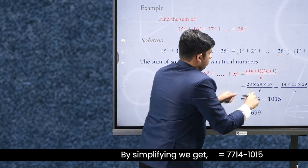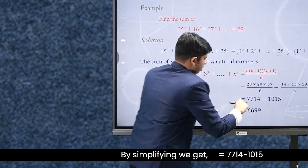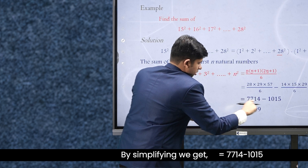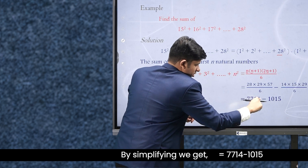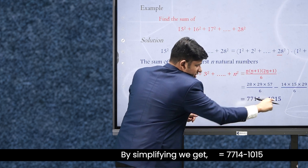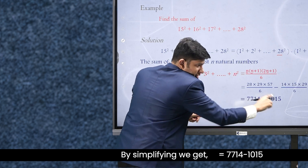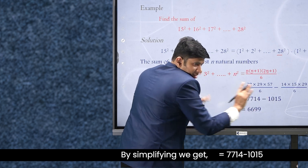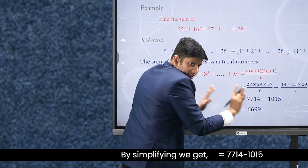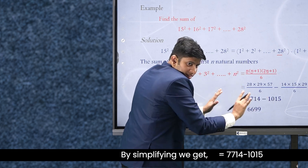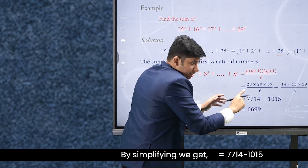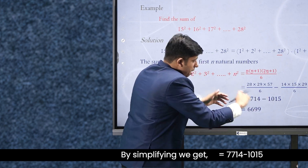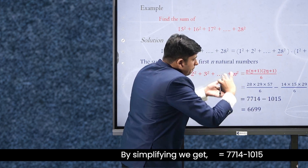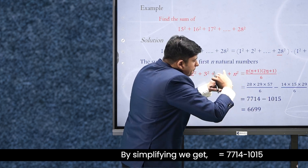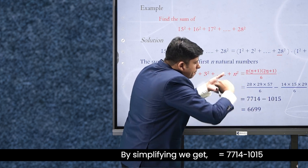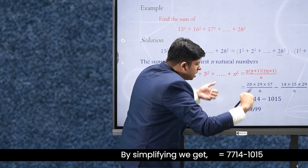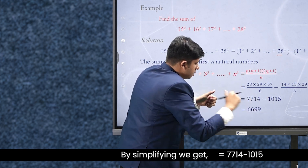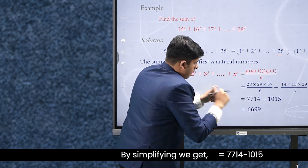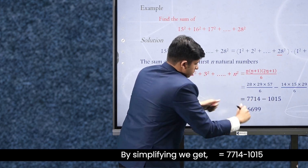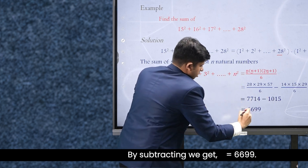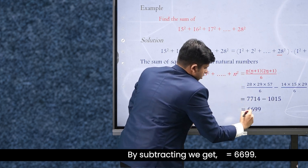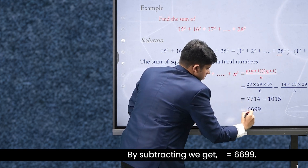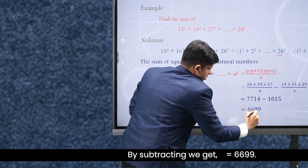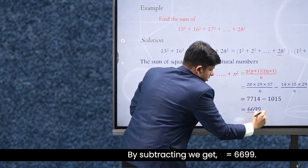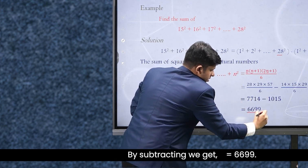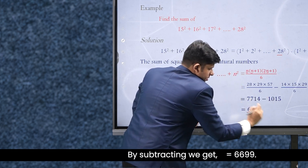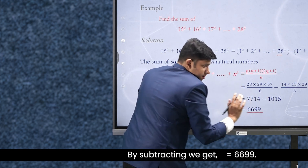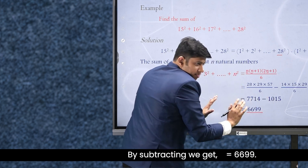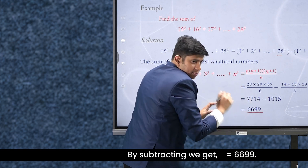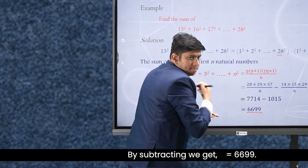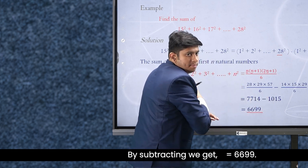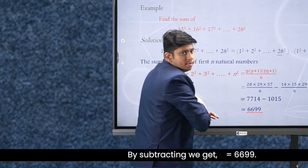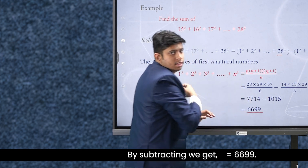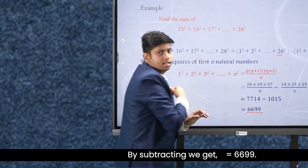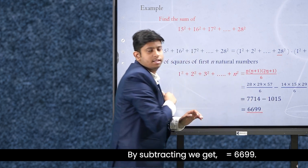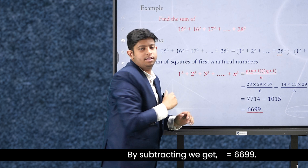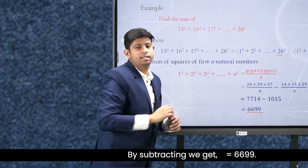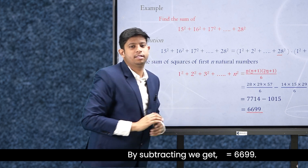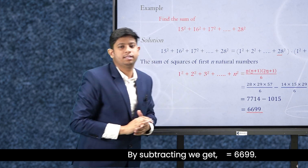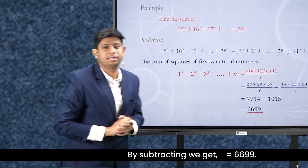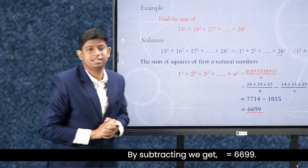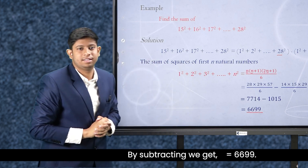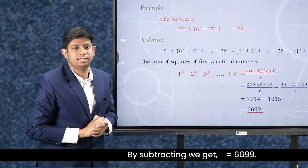7714 minus 1015. By subtracting, we get 6699.